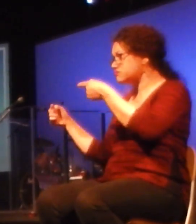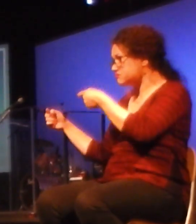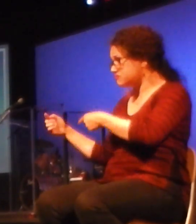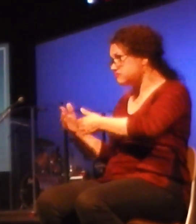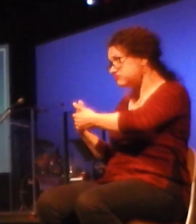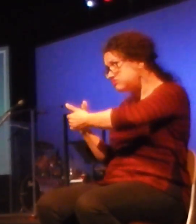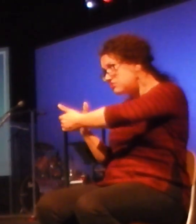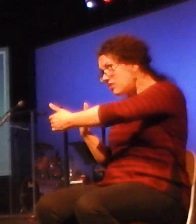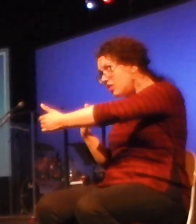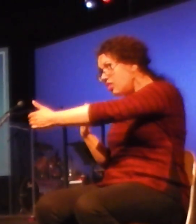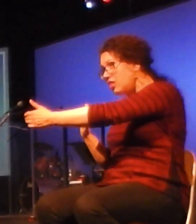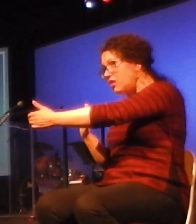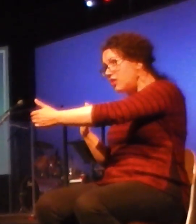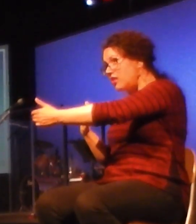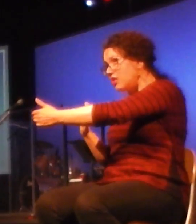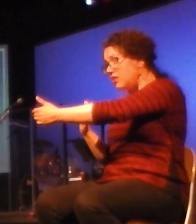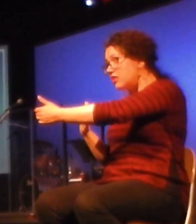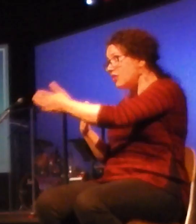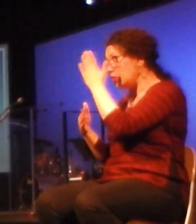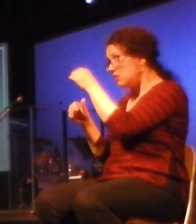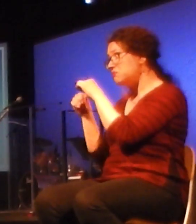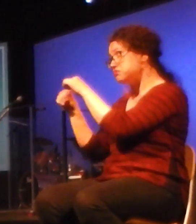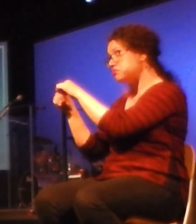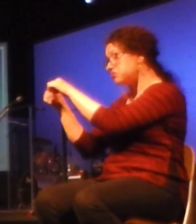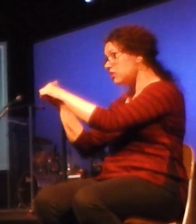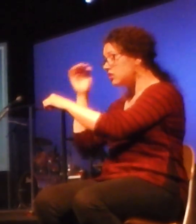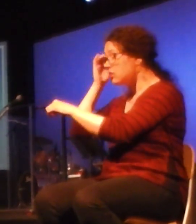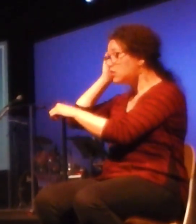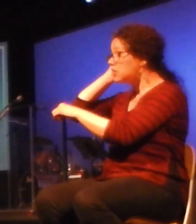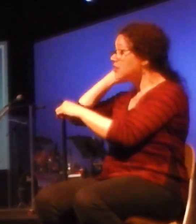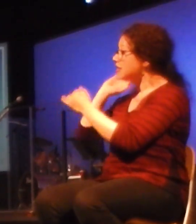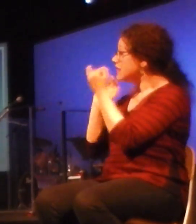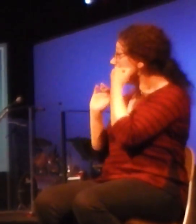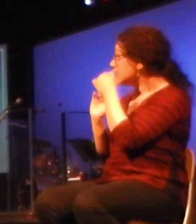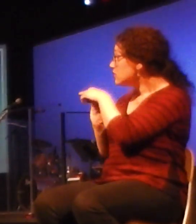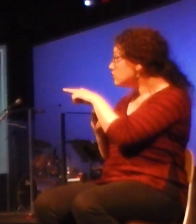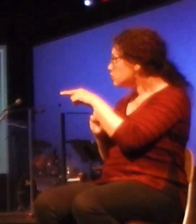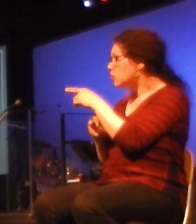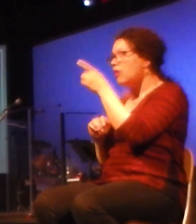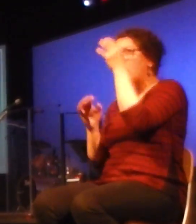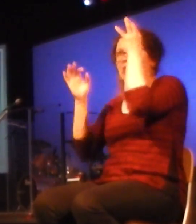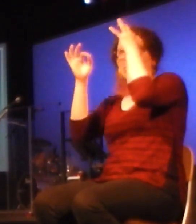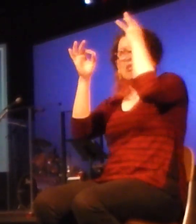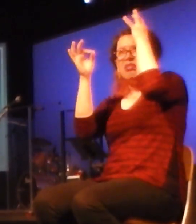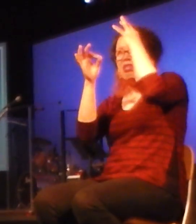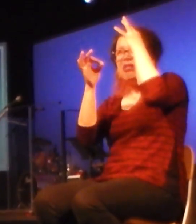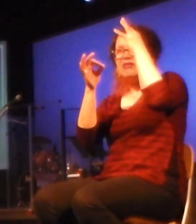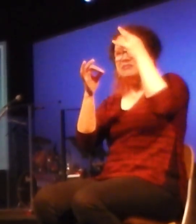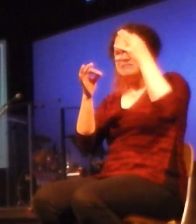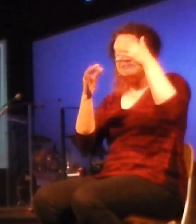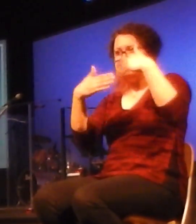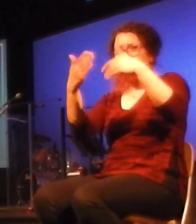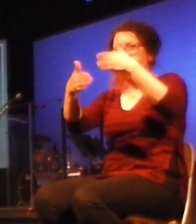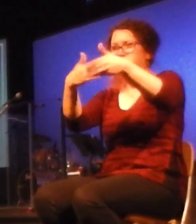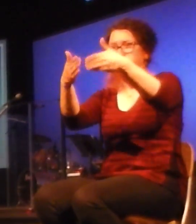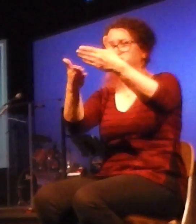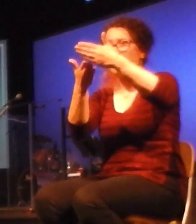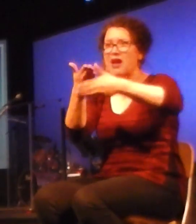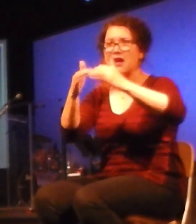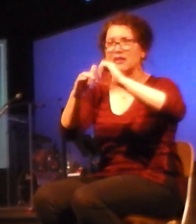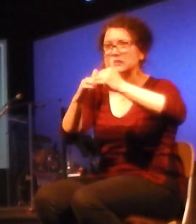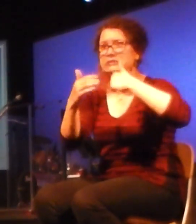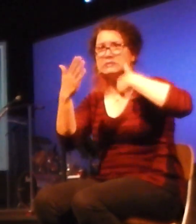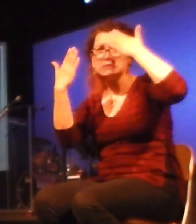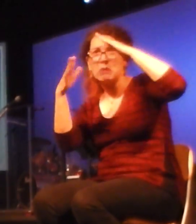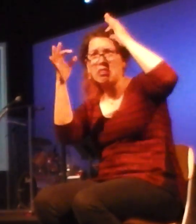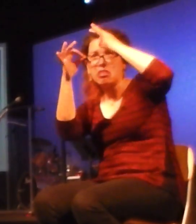end soon. Or maybe this is how you trust me when you don't know how it's going to end. So Jeremiah